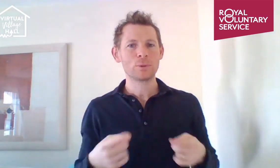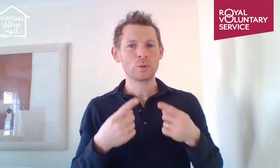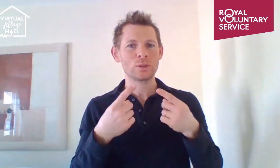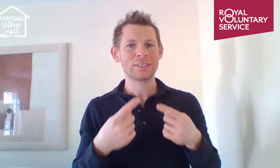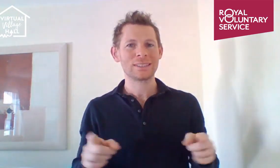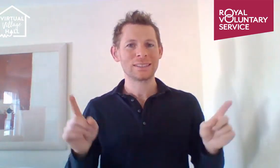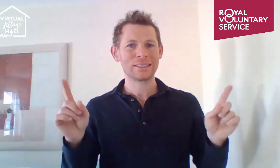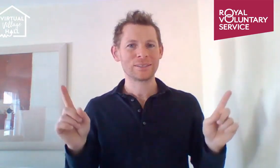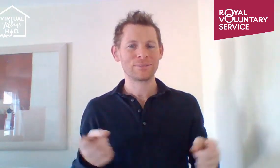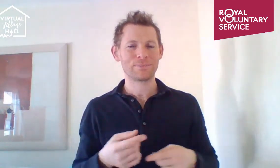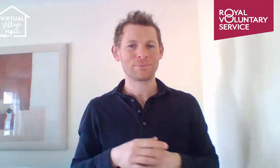Music